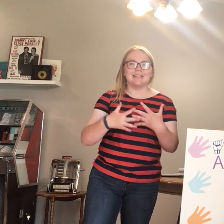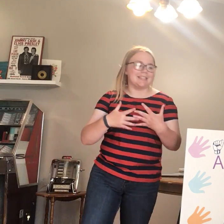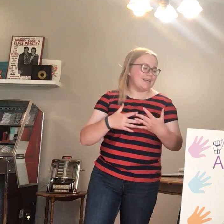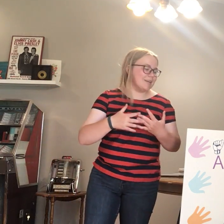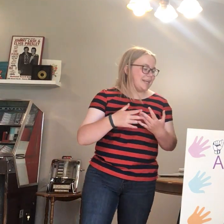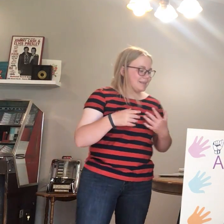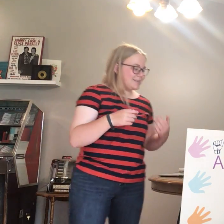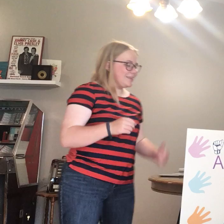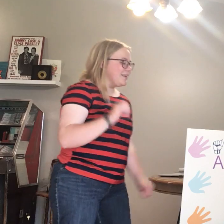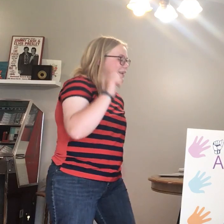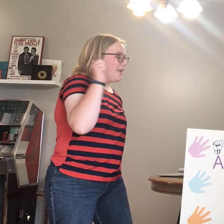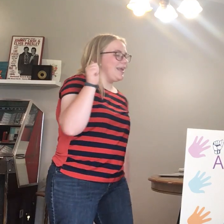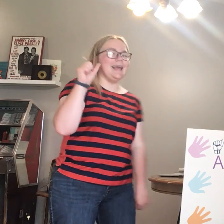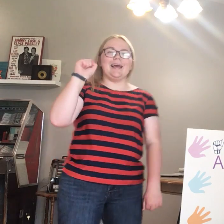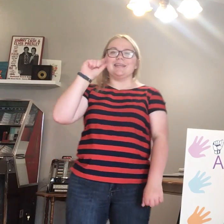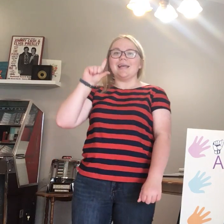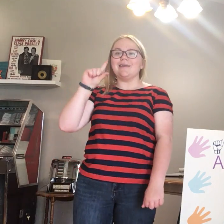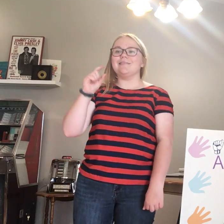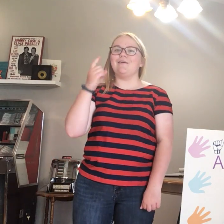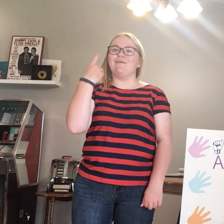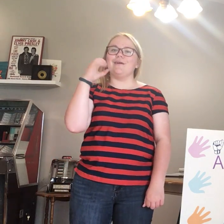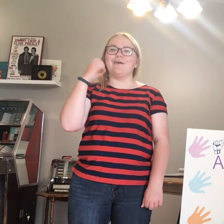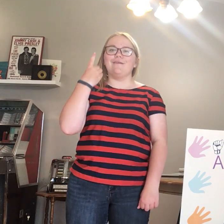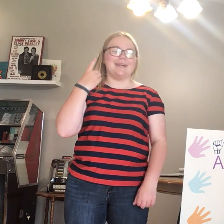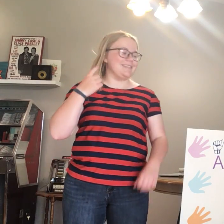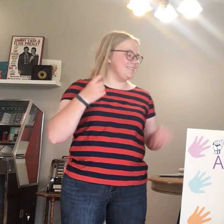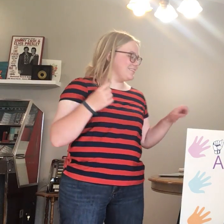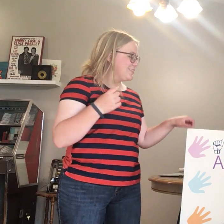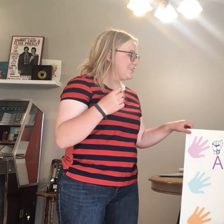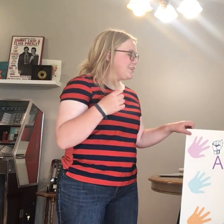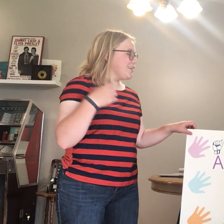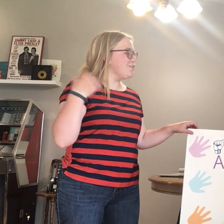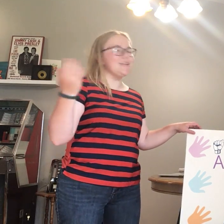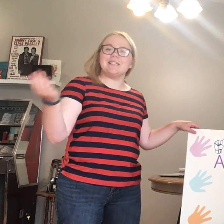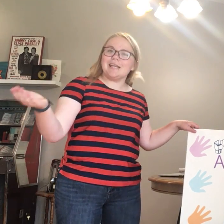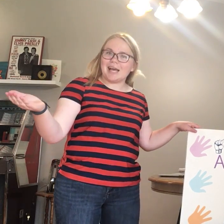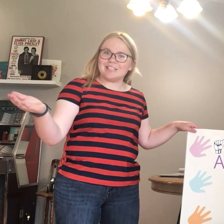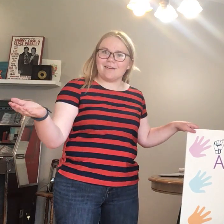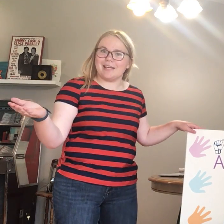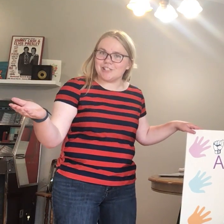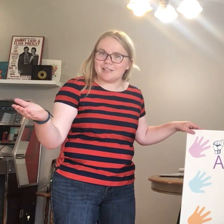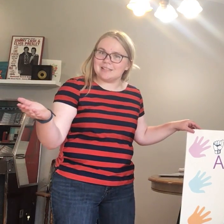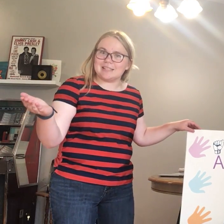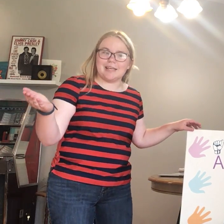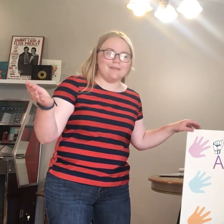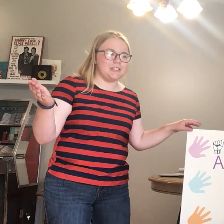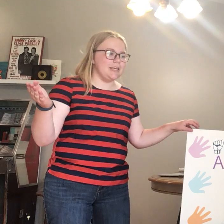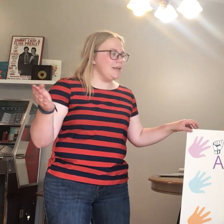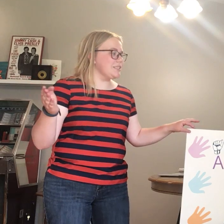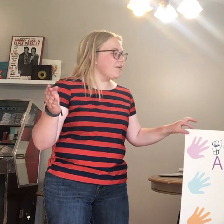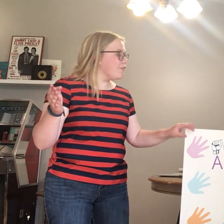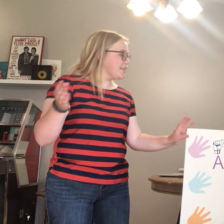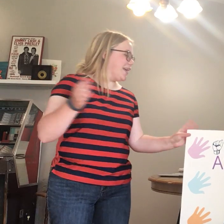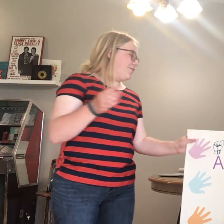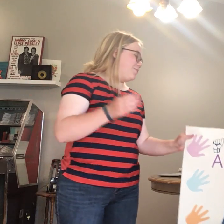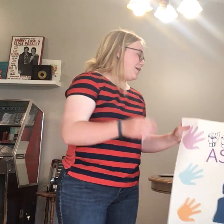together. Ready? ASL 101. In order to get a nice foundation of this language, let's go over the alphabet.